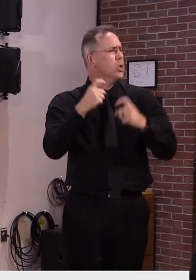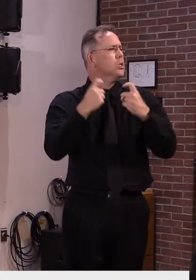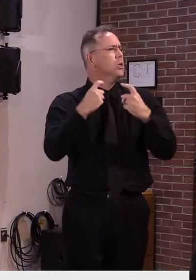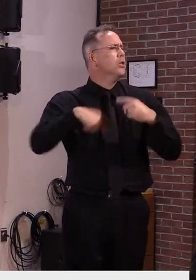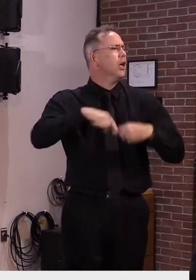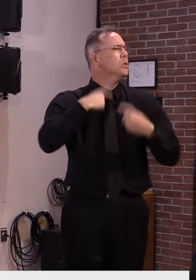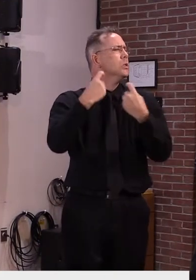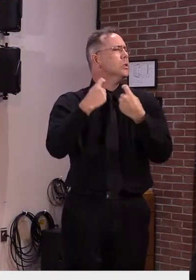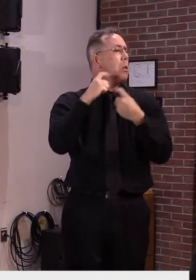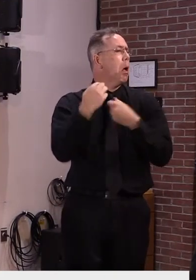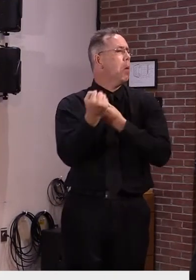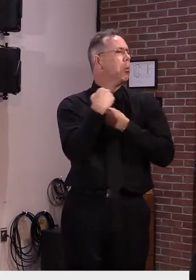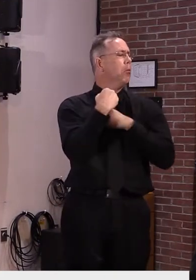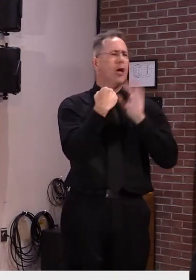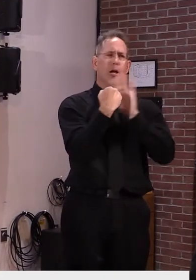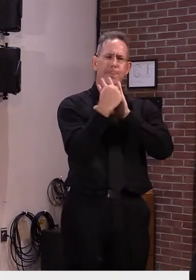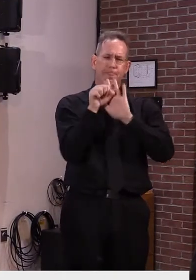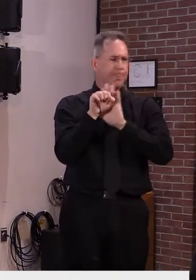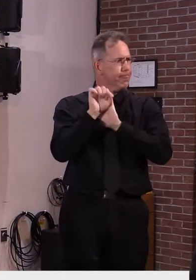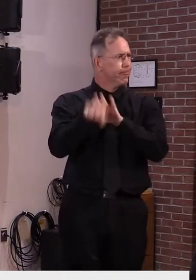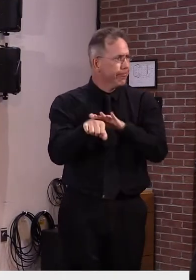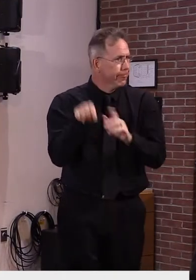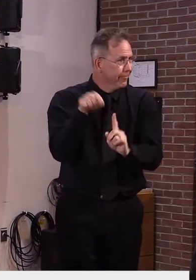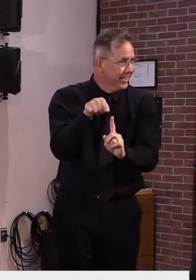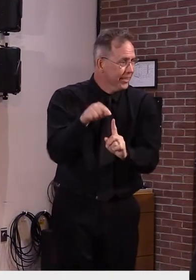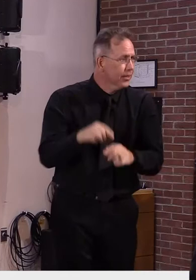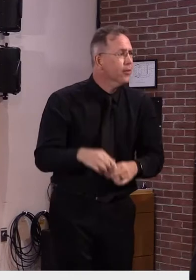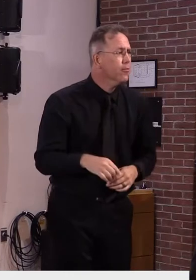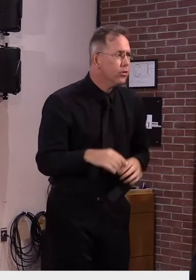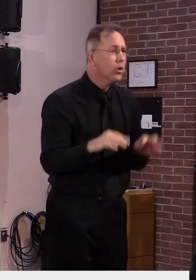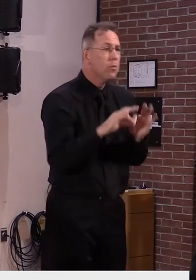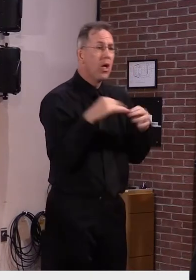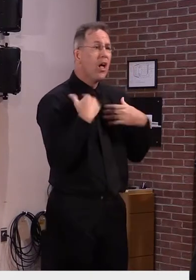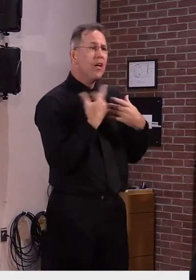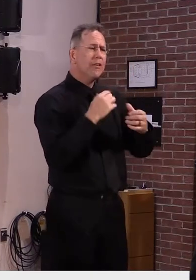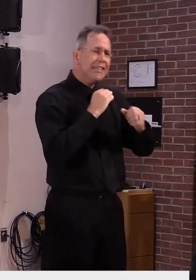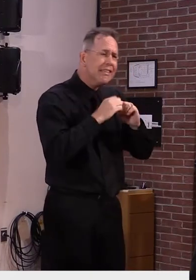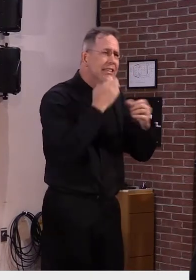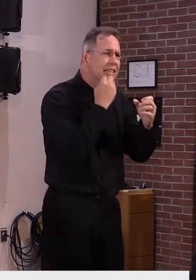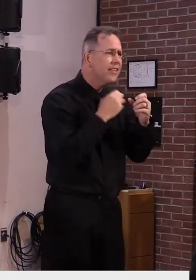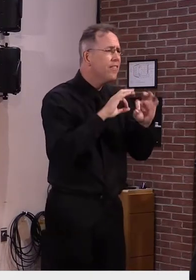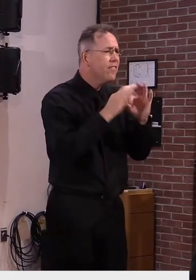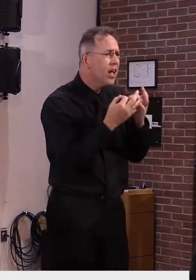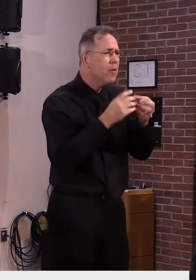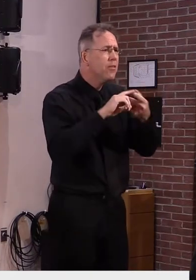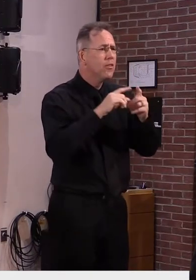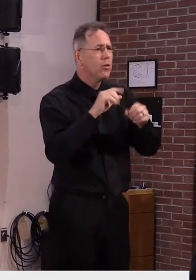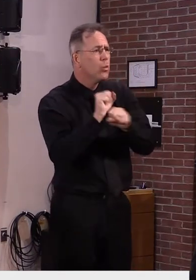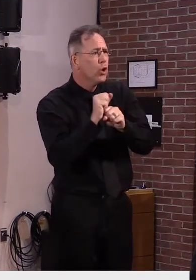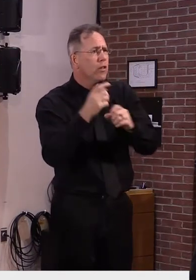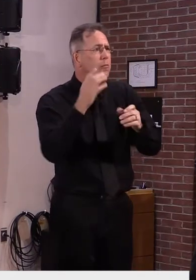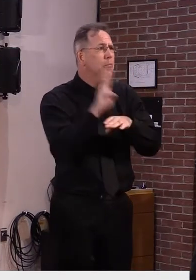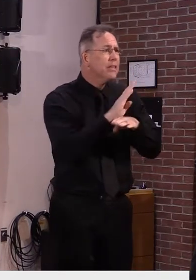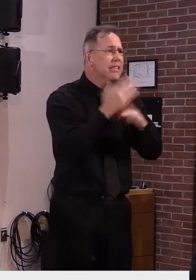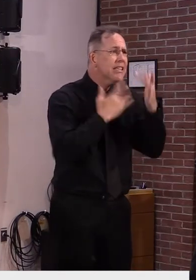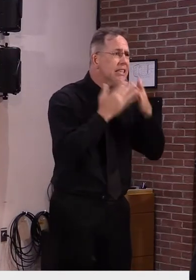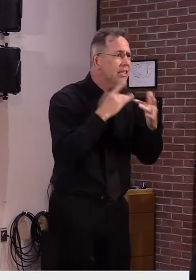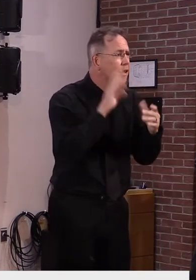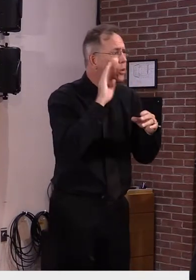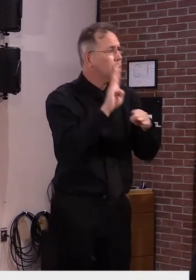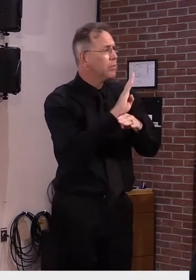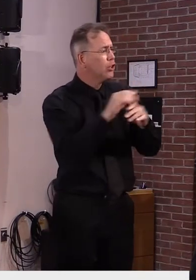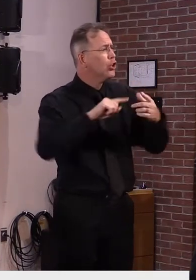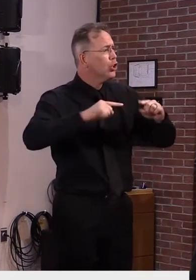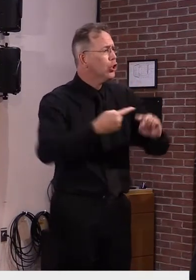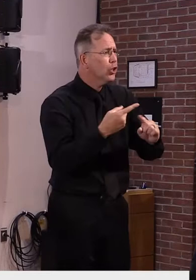The fear for our own health and the health of our families and friends. The economic impacts that many have been